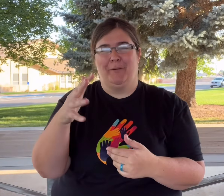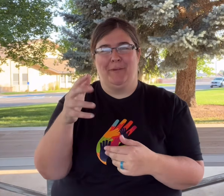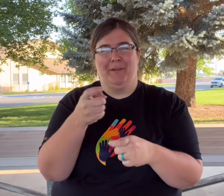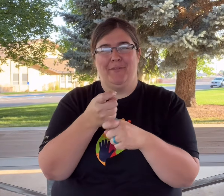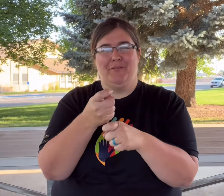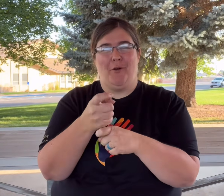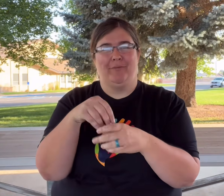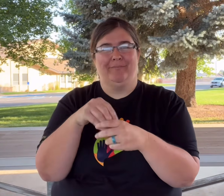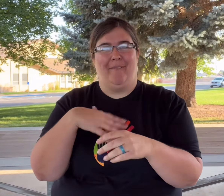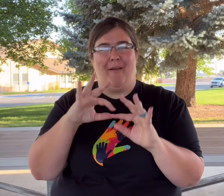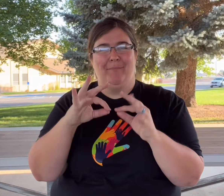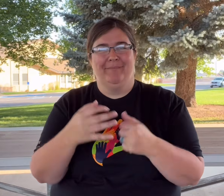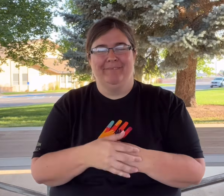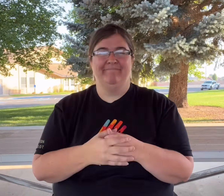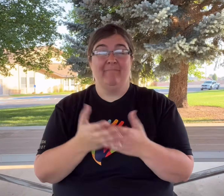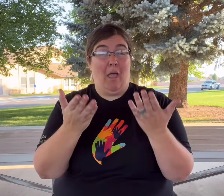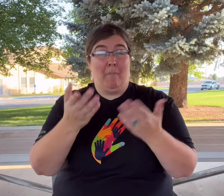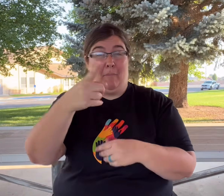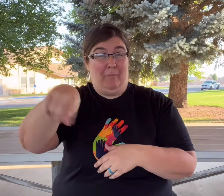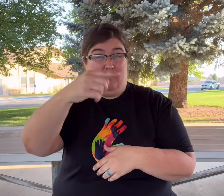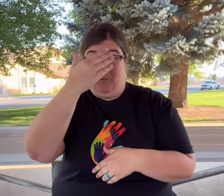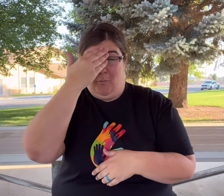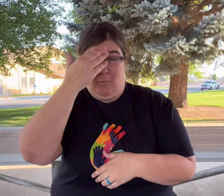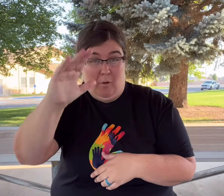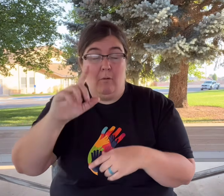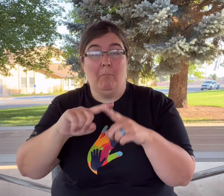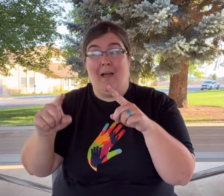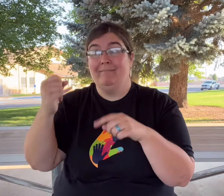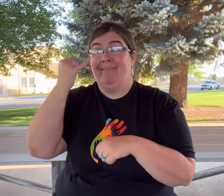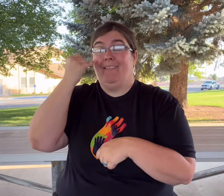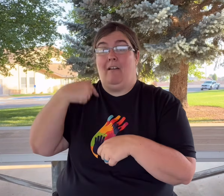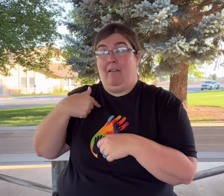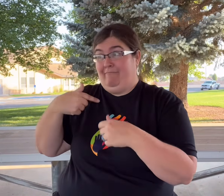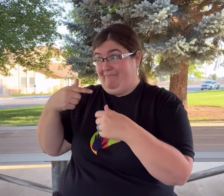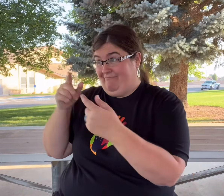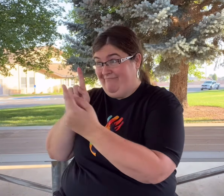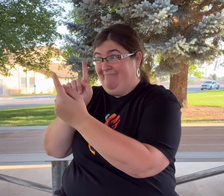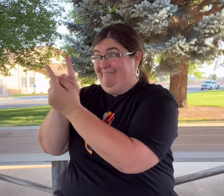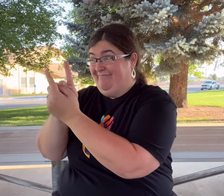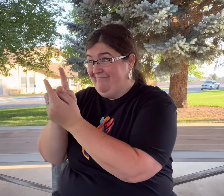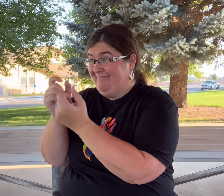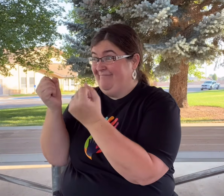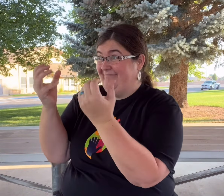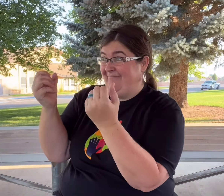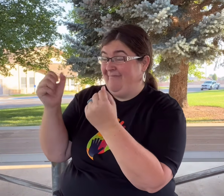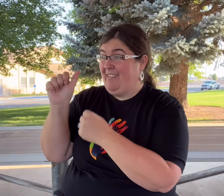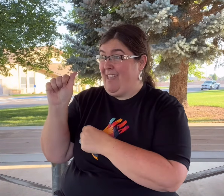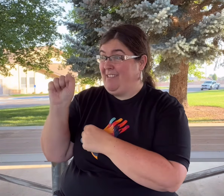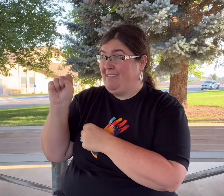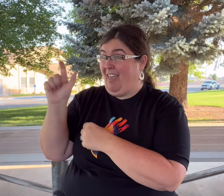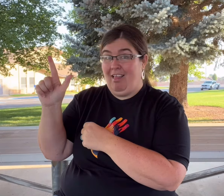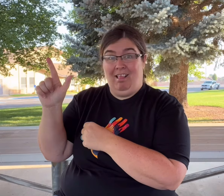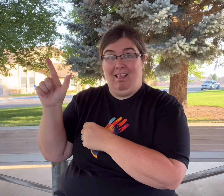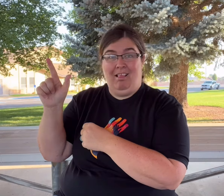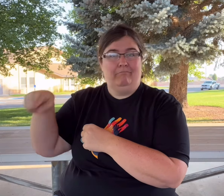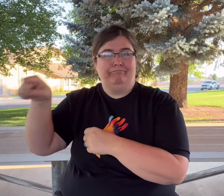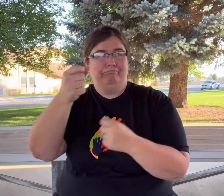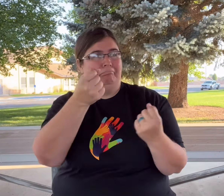it's kind of a joke in my family. But many of y'all don't know this, but if I were to walk up to that person and just start signing ASL, they probably